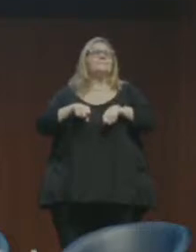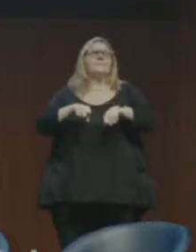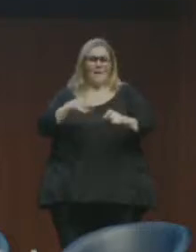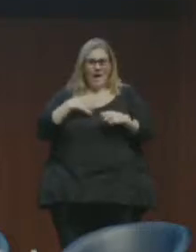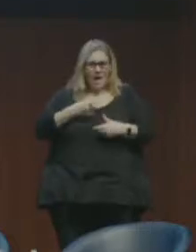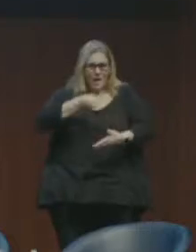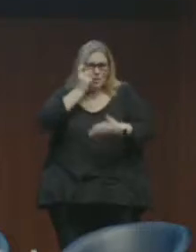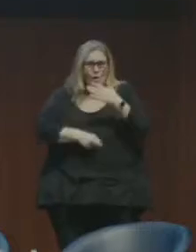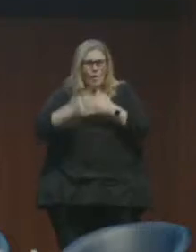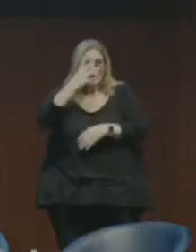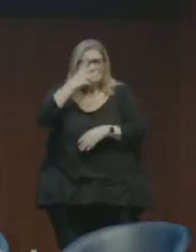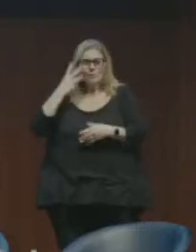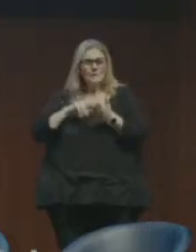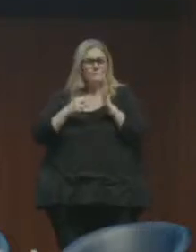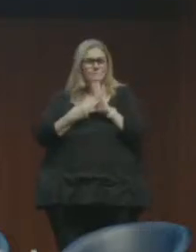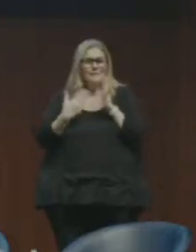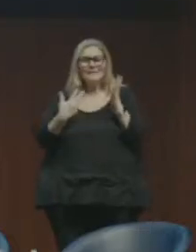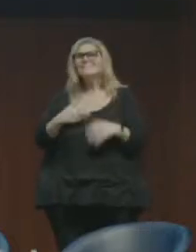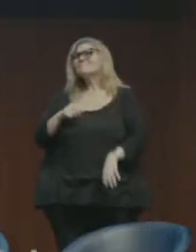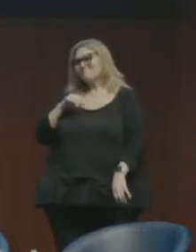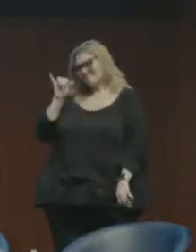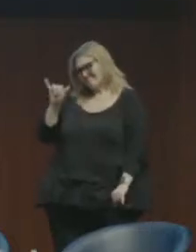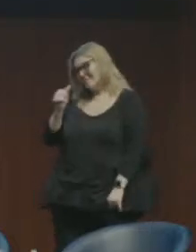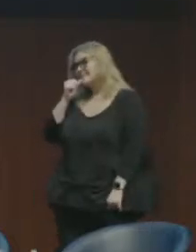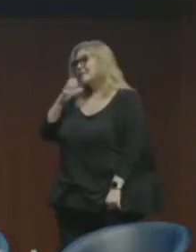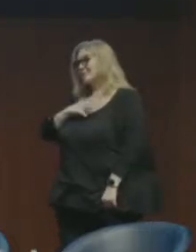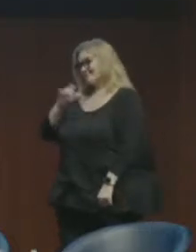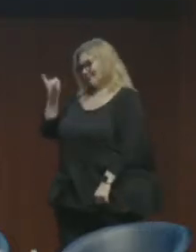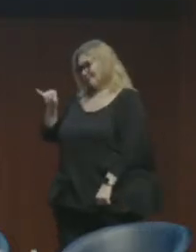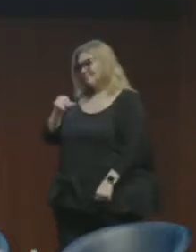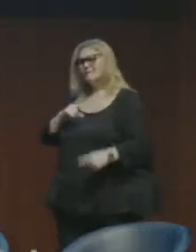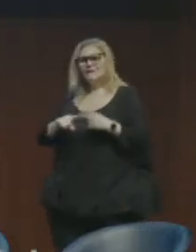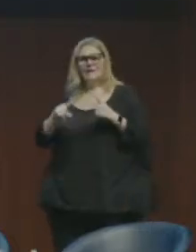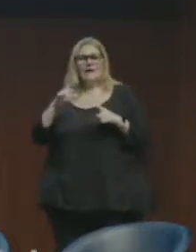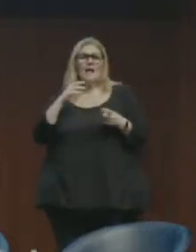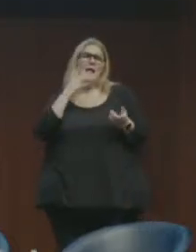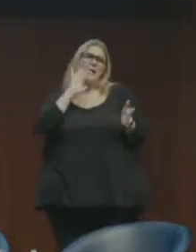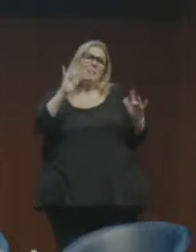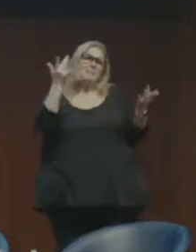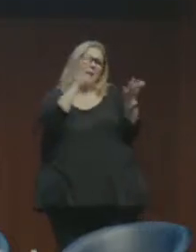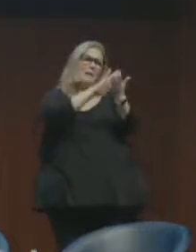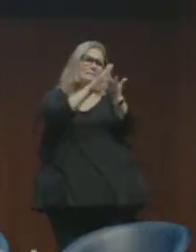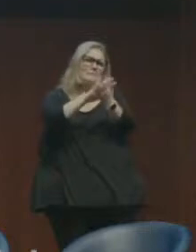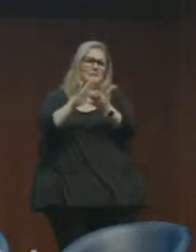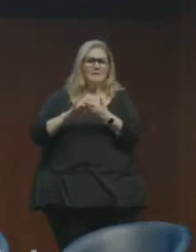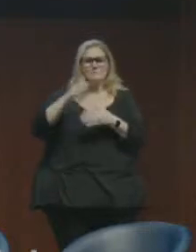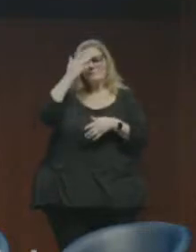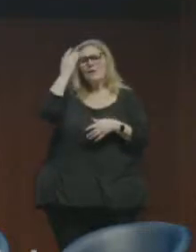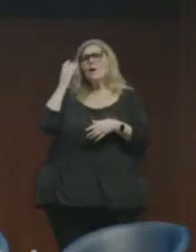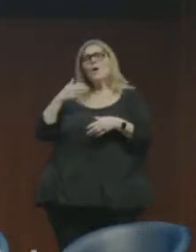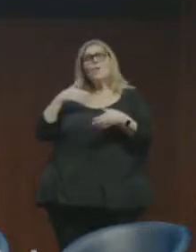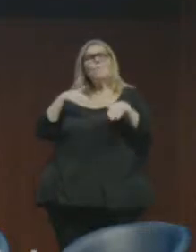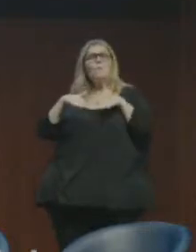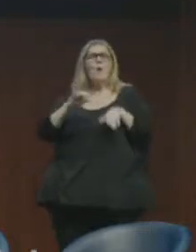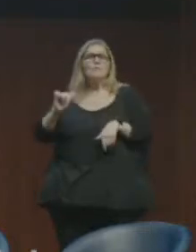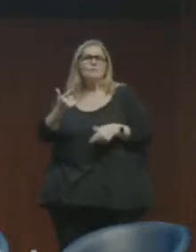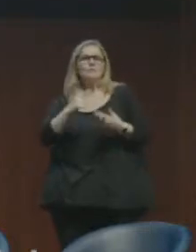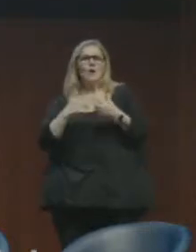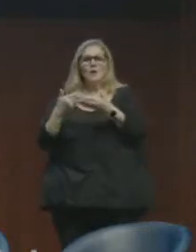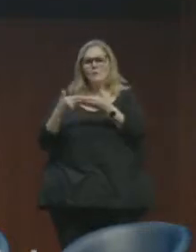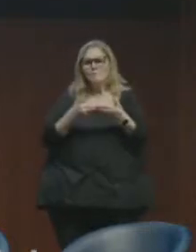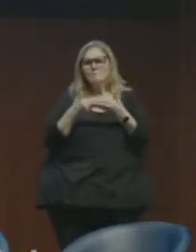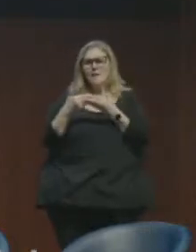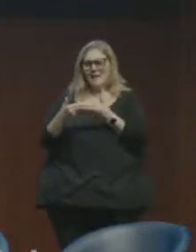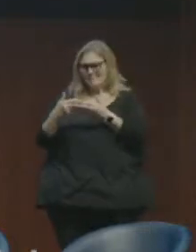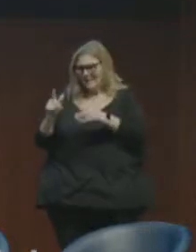of migration means, yes ma'am. Light housekeeping, walk dog, baby,